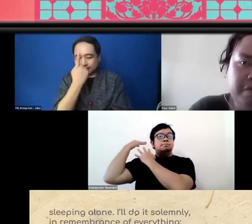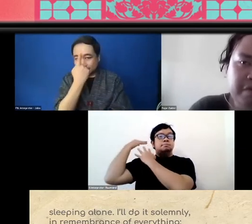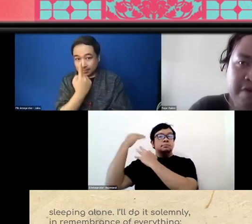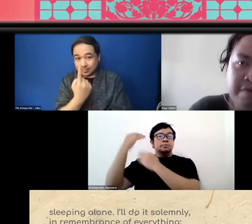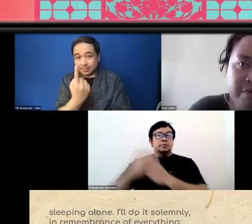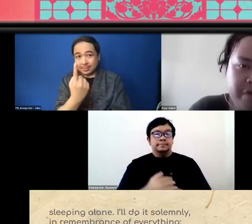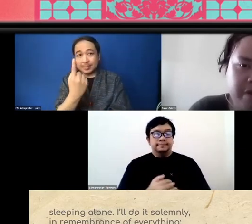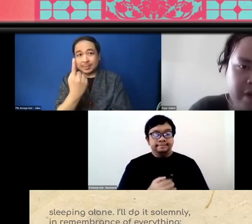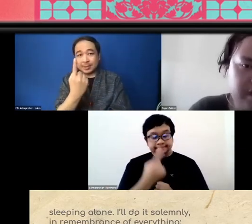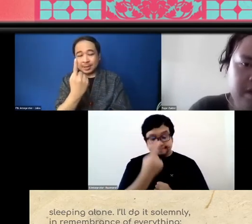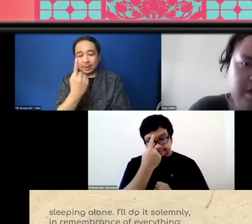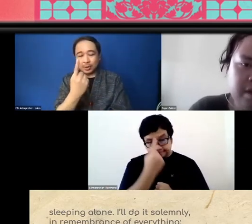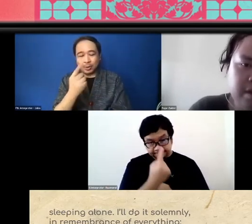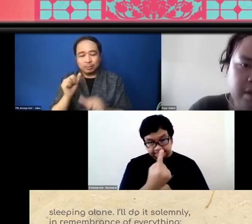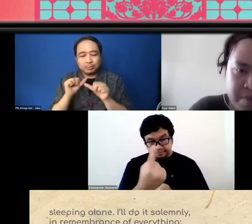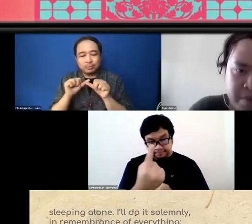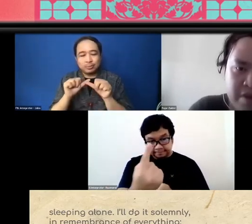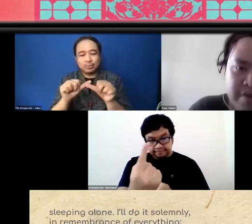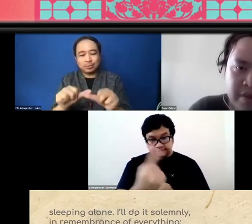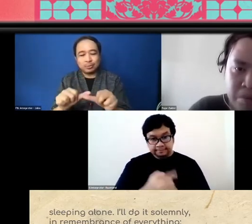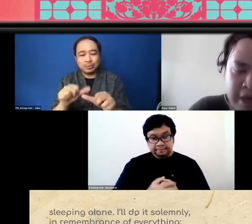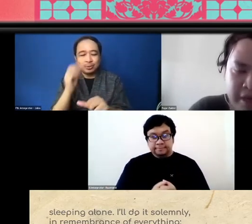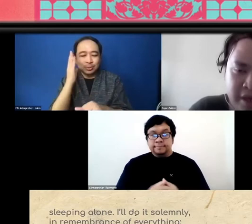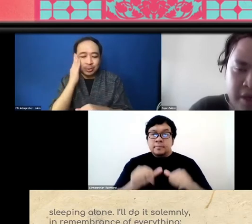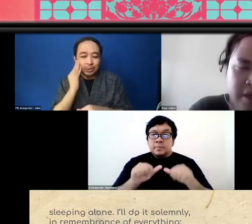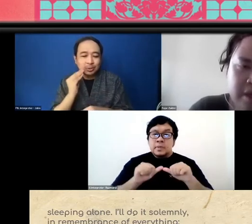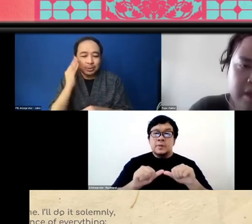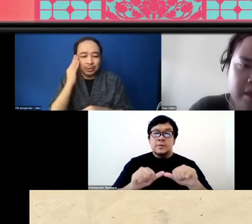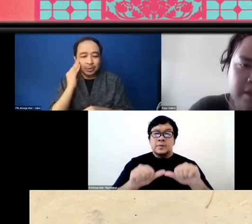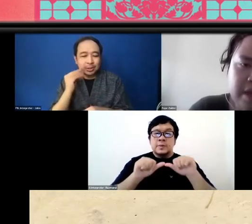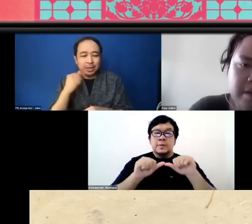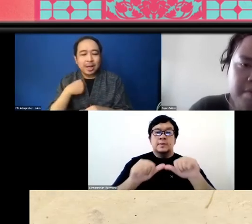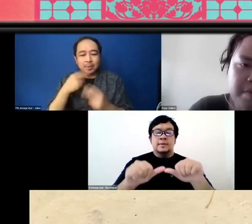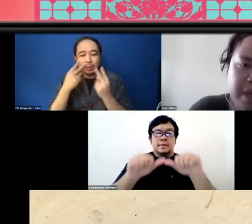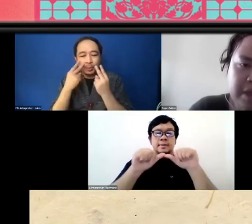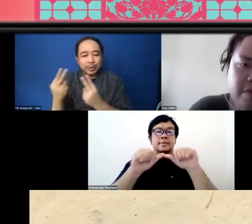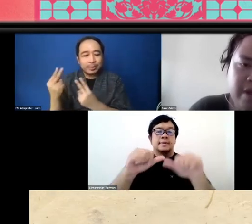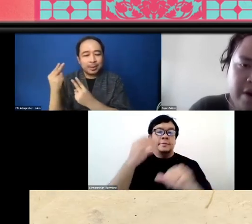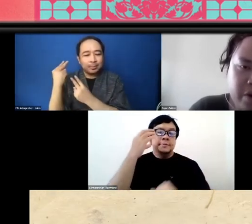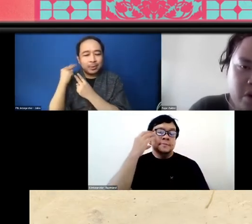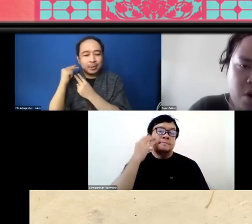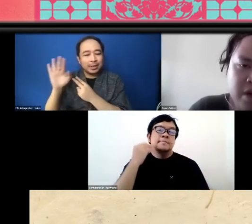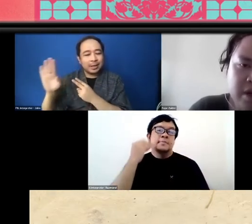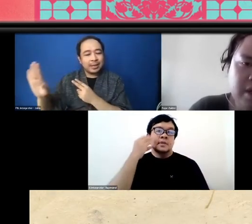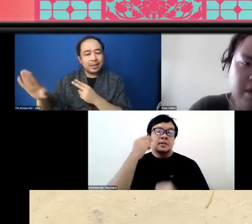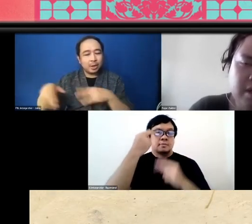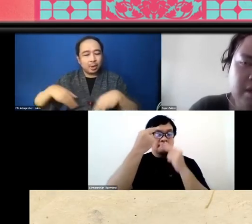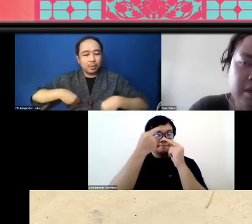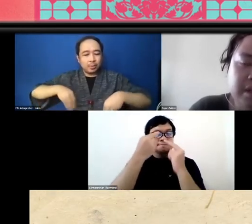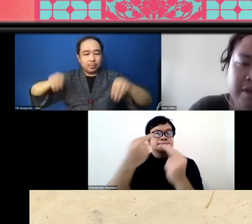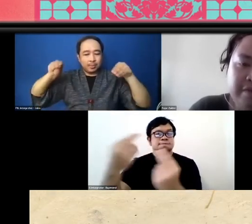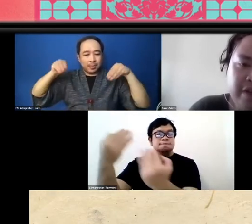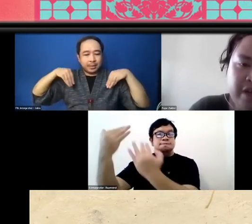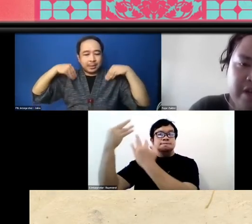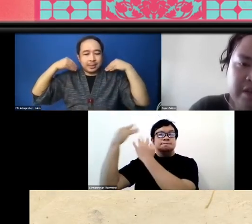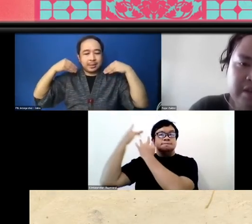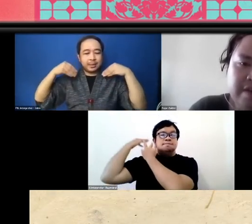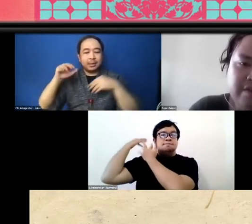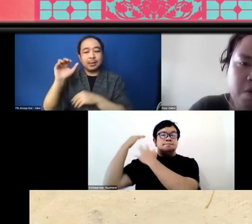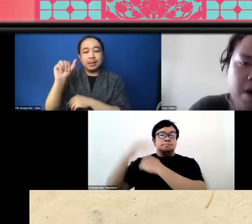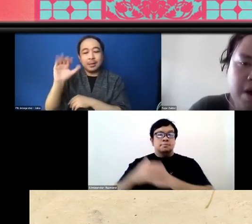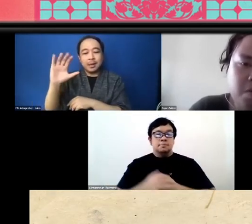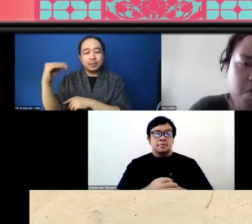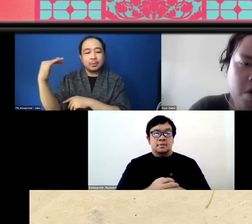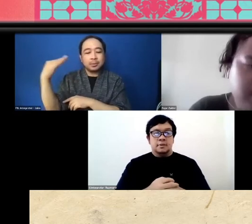of everything, the pull of his blanket, the static beat of the aircon, the TV that's